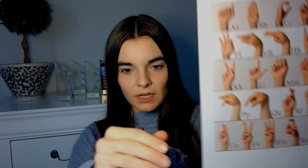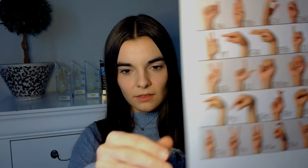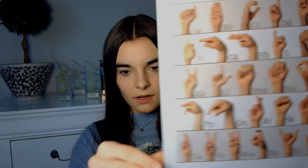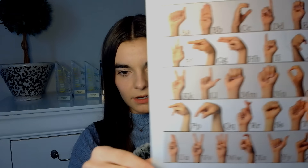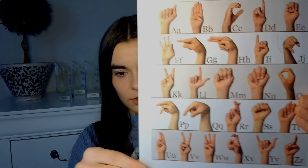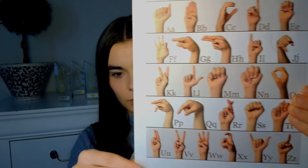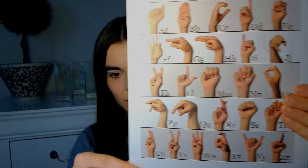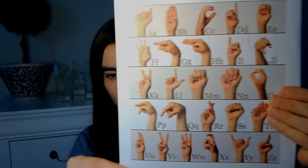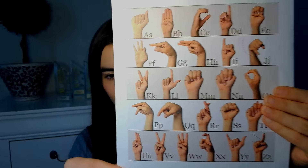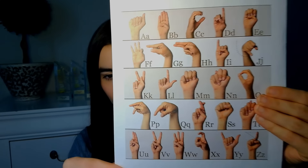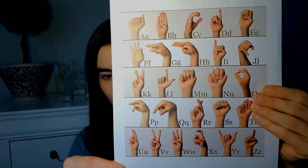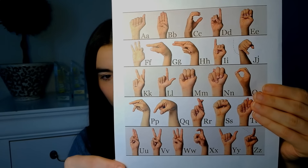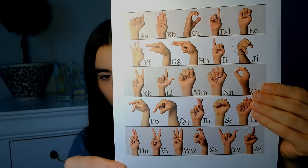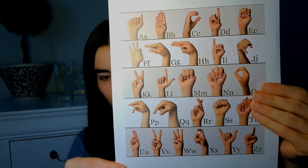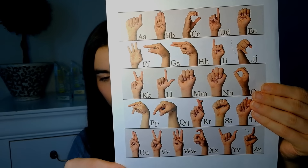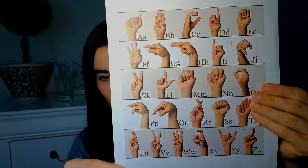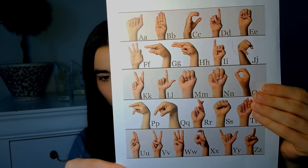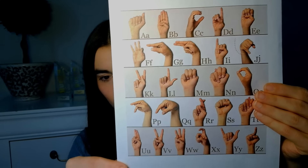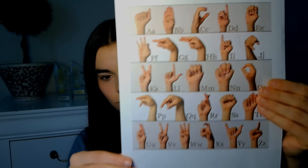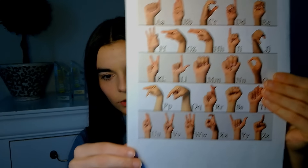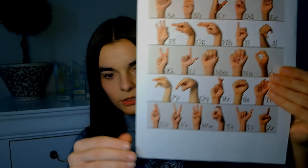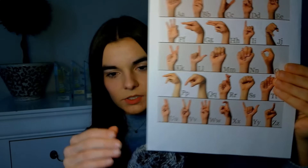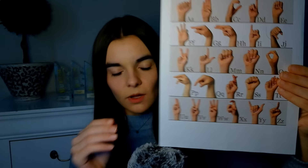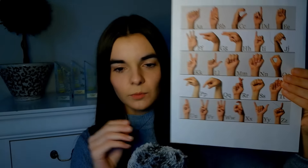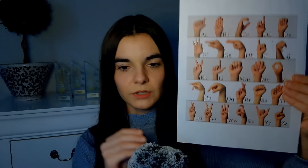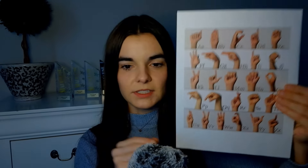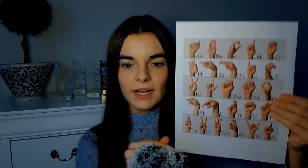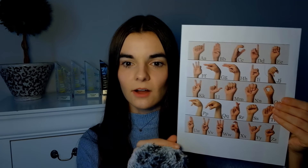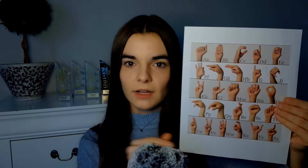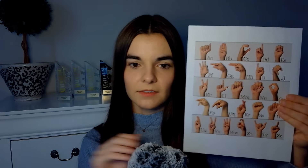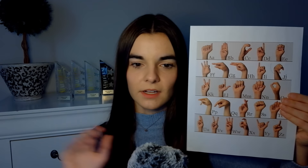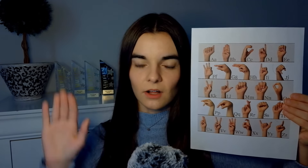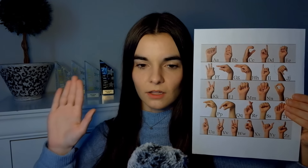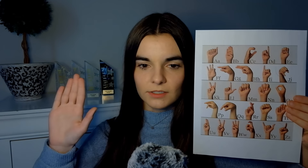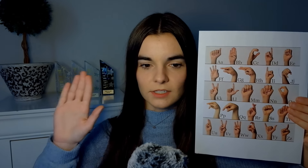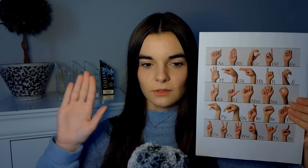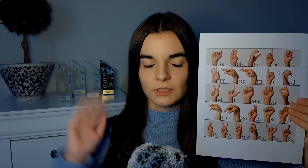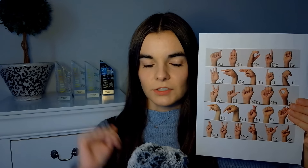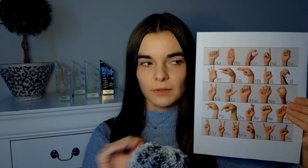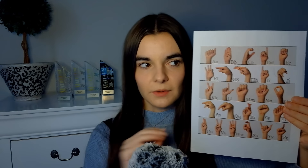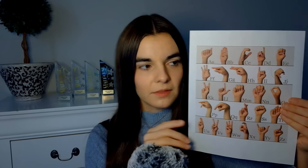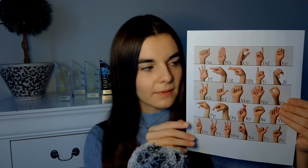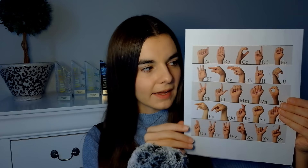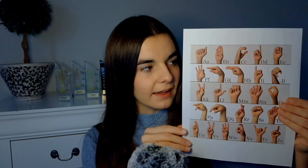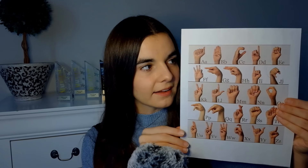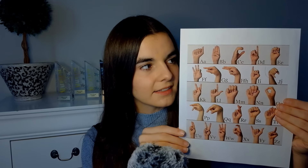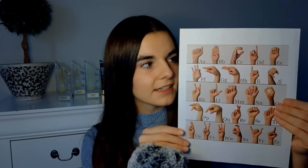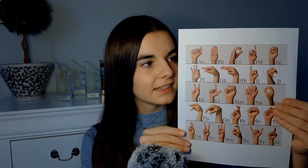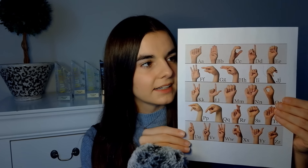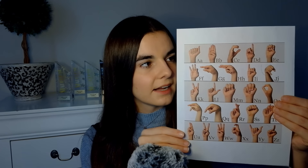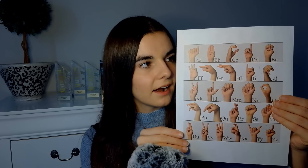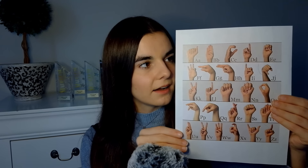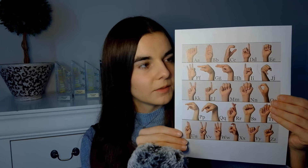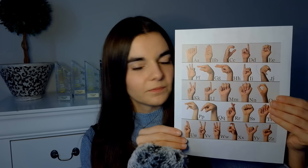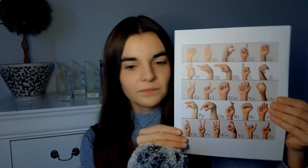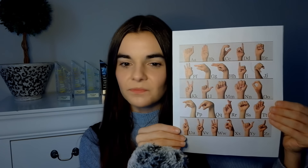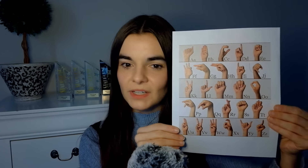thought it could be kind of helpful, so I'll print it out and then I'll also do it with my hand. So